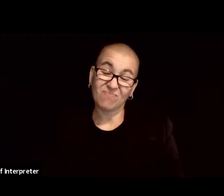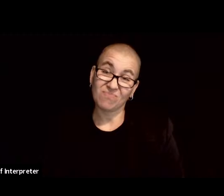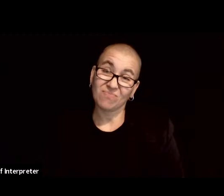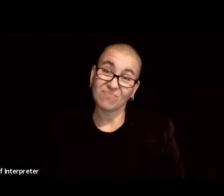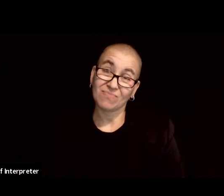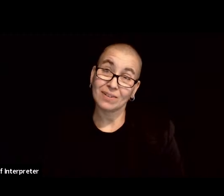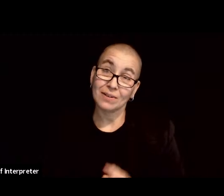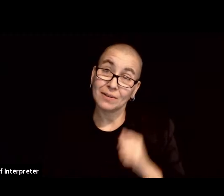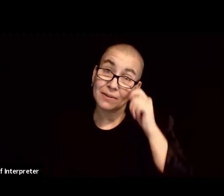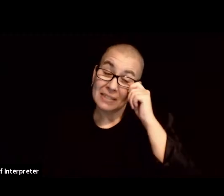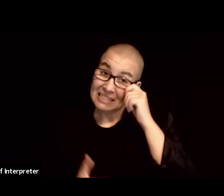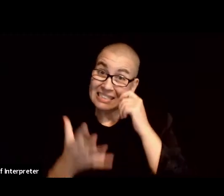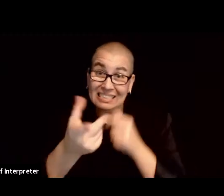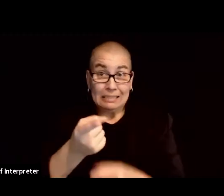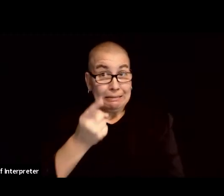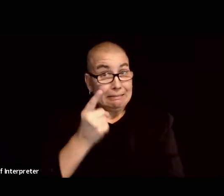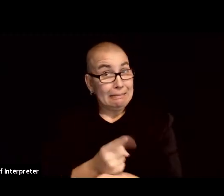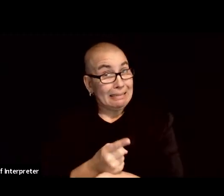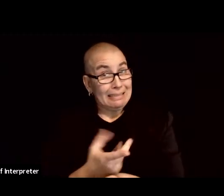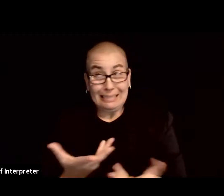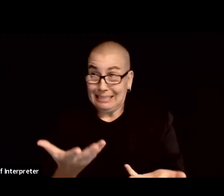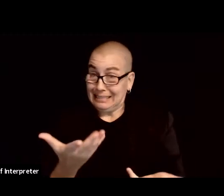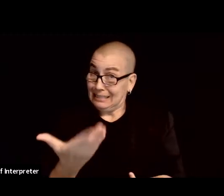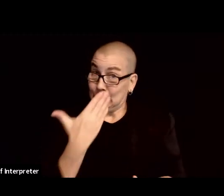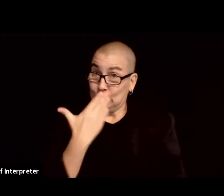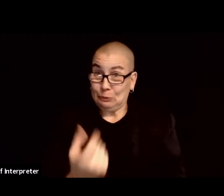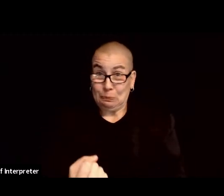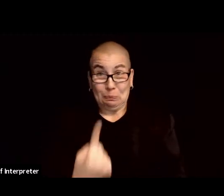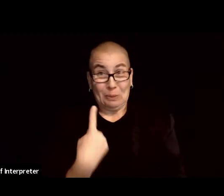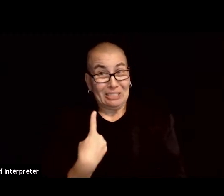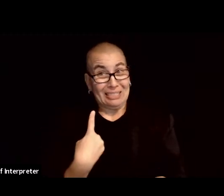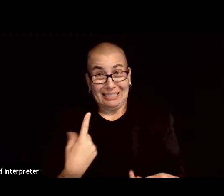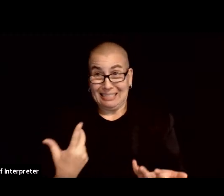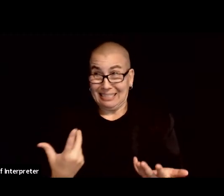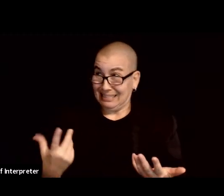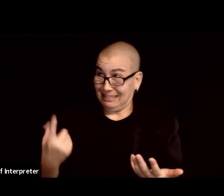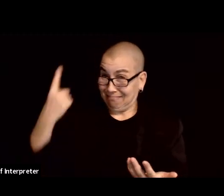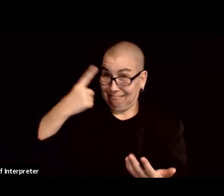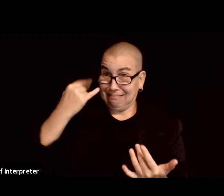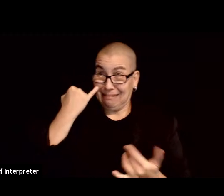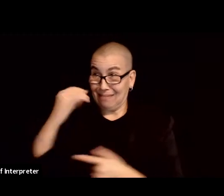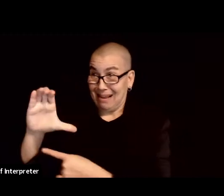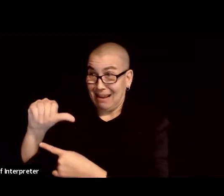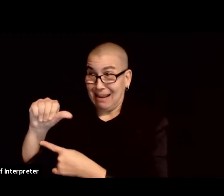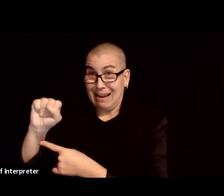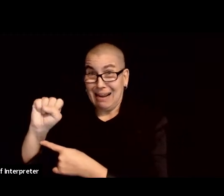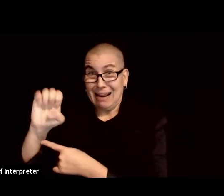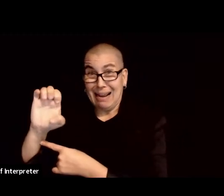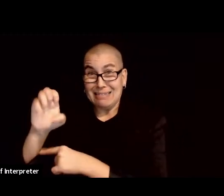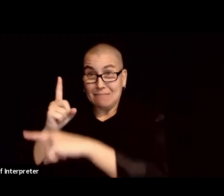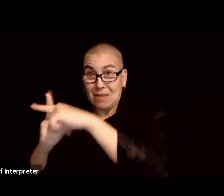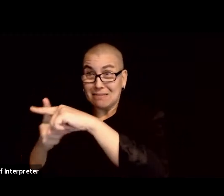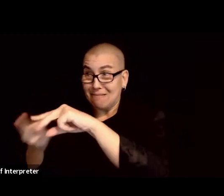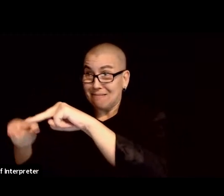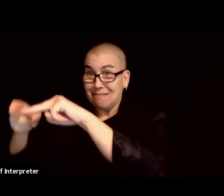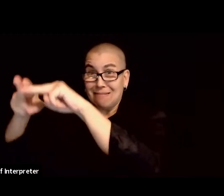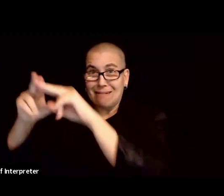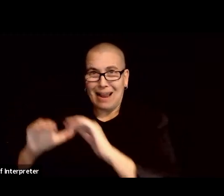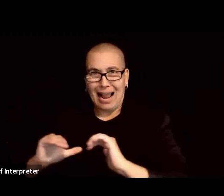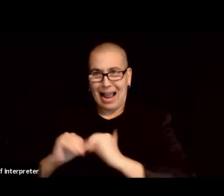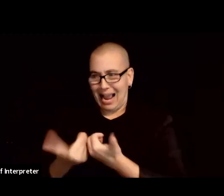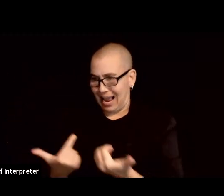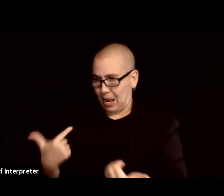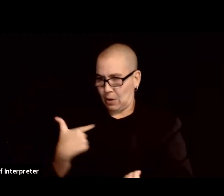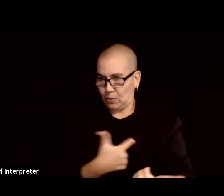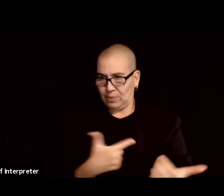right to acknowledge the increase in cases. And I appreciate the commissioner's acknowledgement of the teams that are